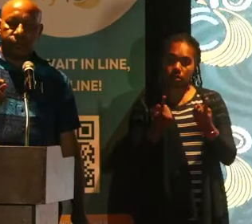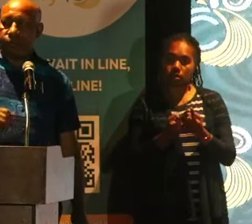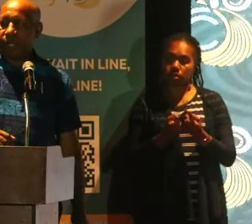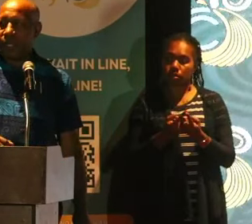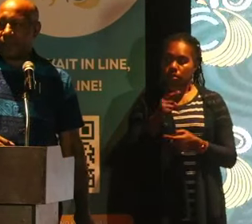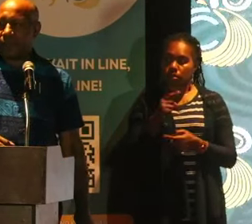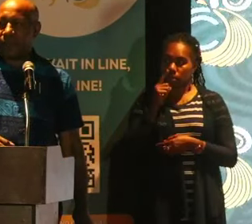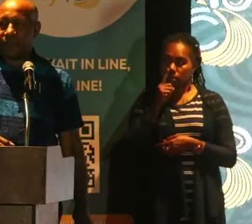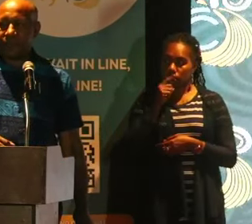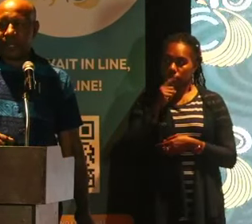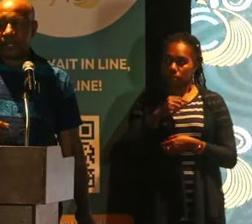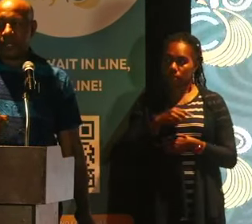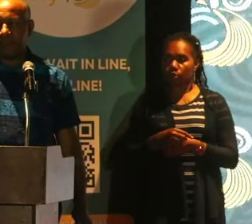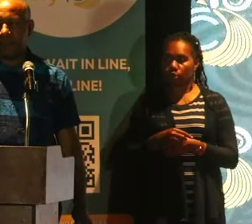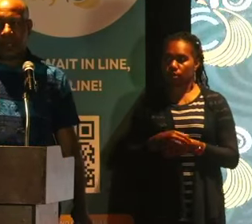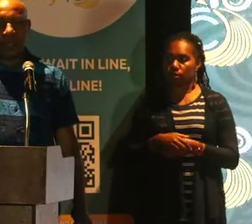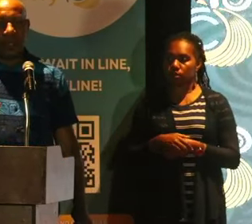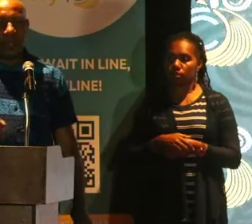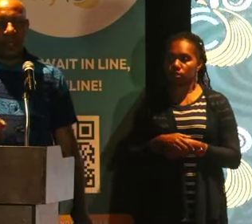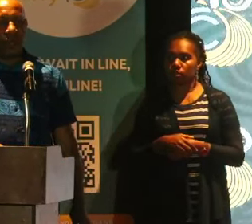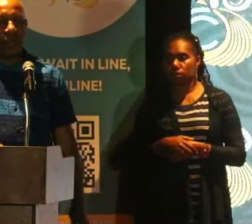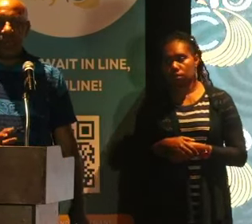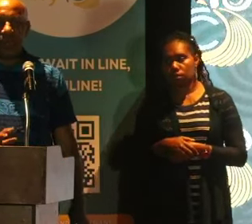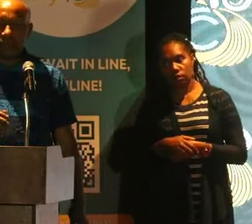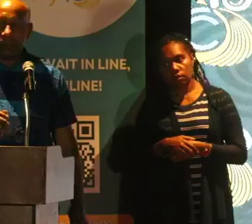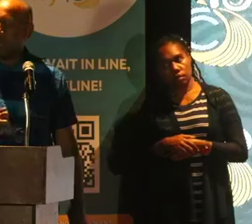related to 5 million, can